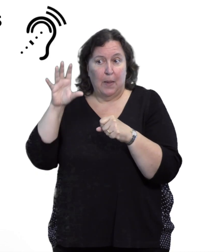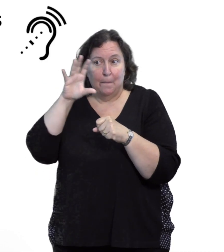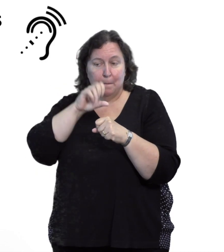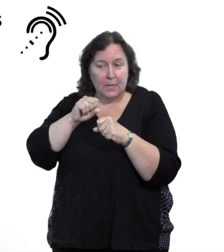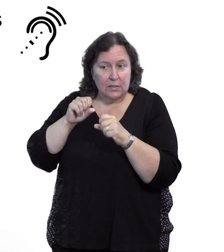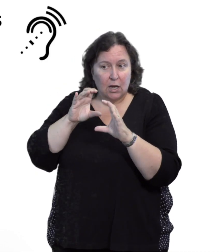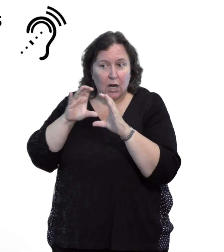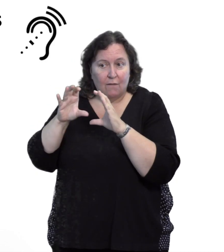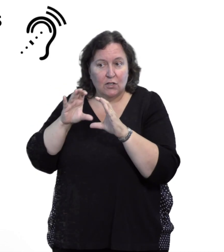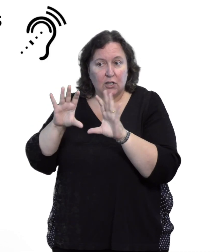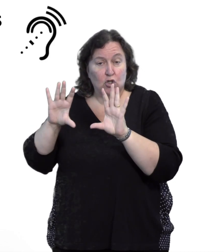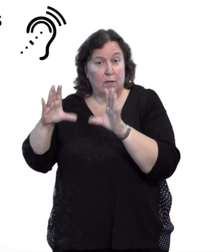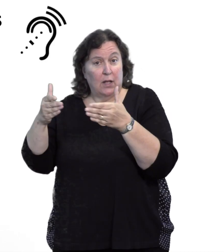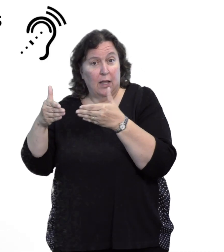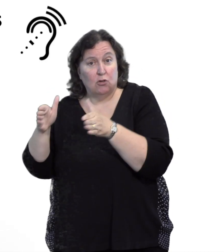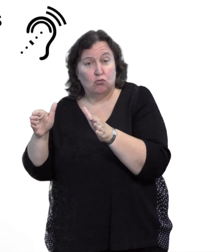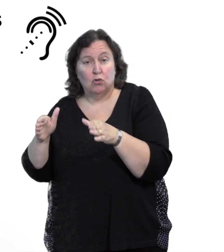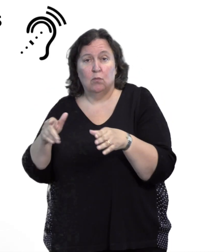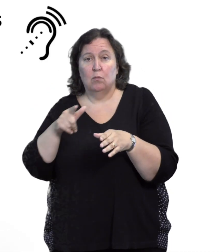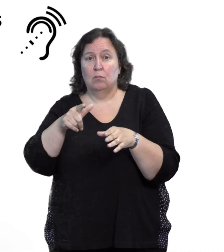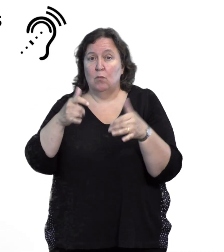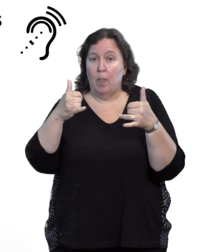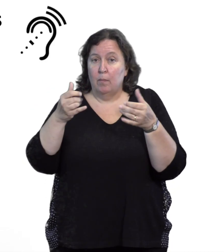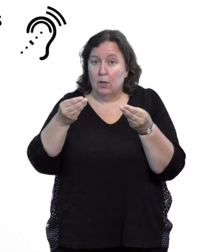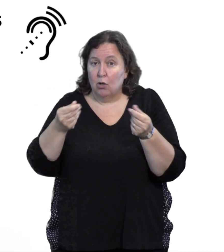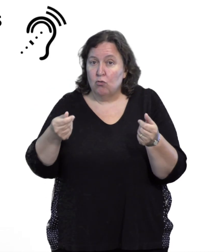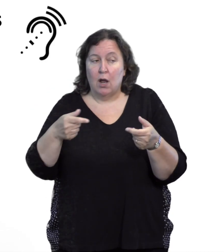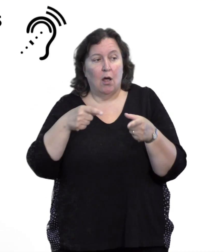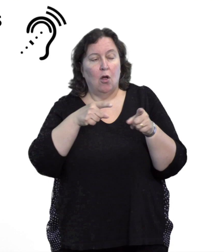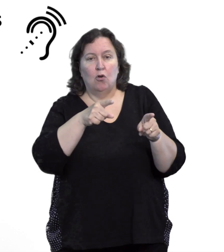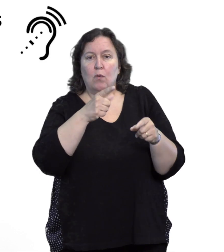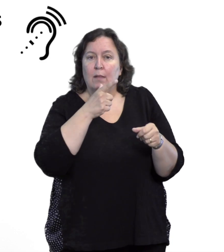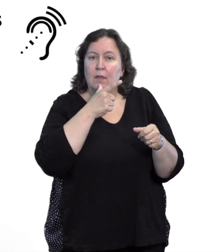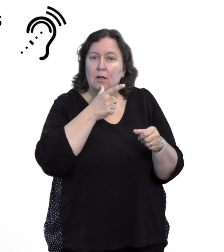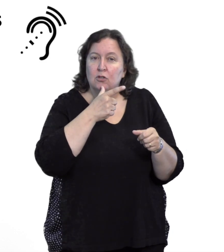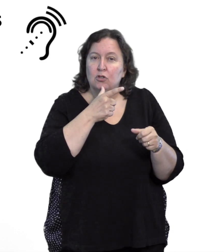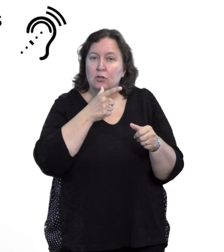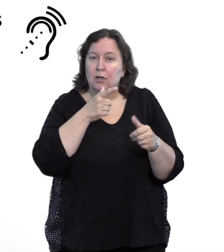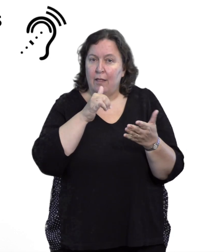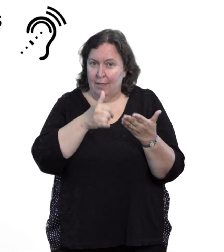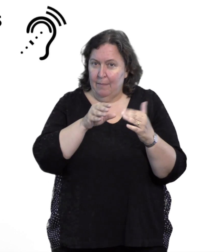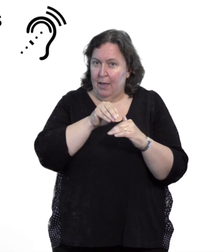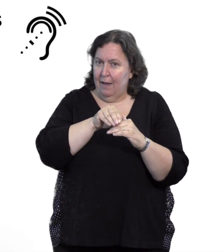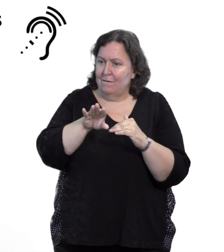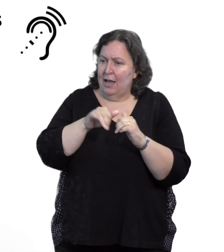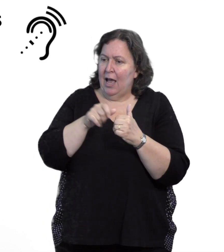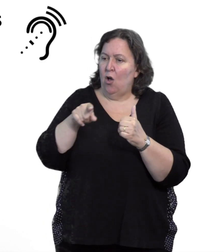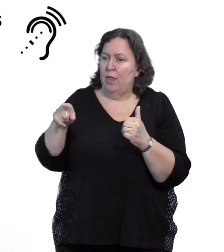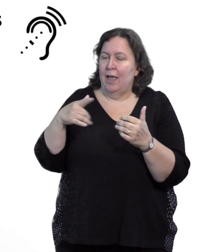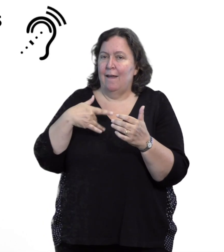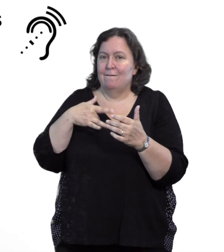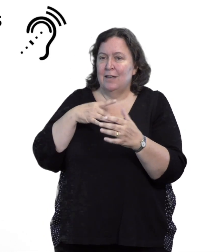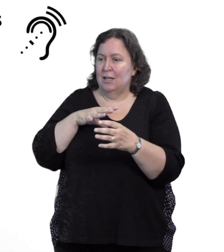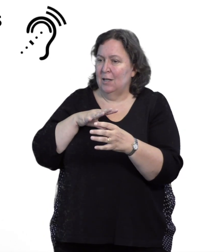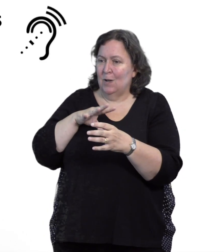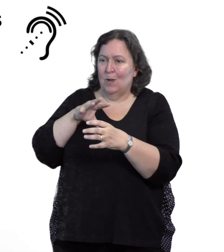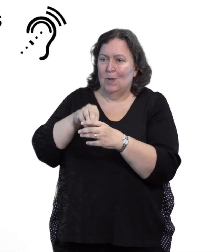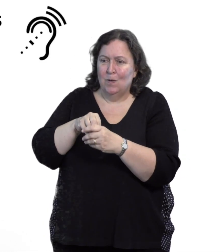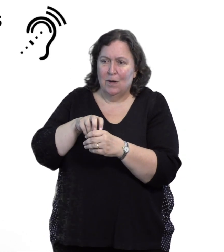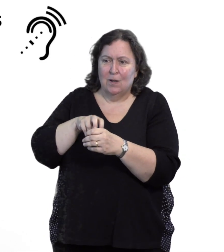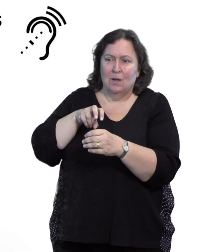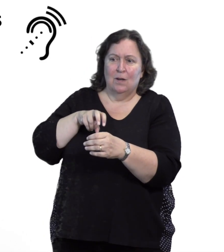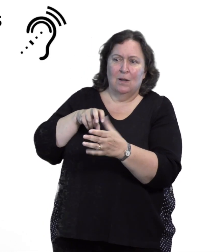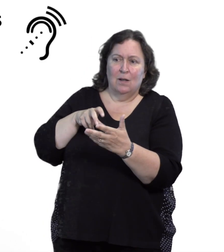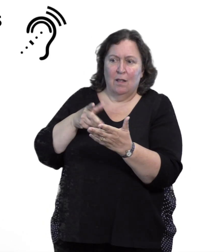in the classroom, on the playground, and at lunch. This may affect how they feel included and if they know what peers